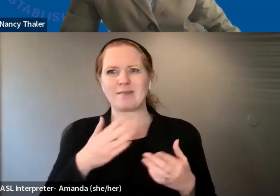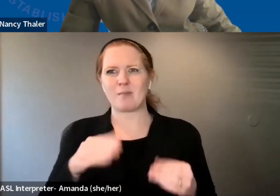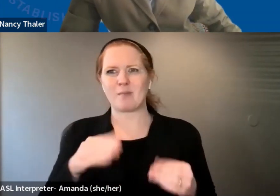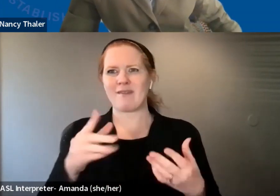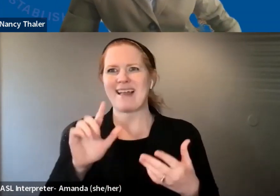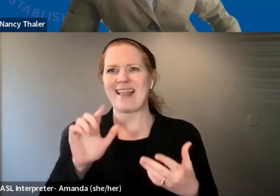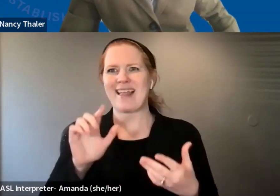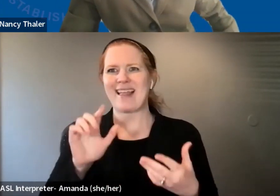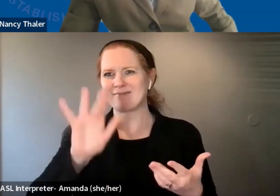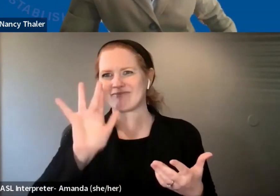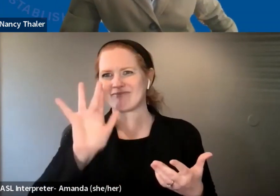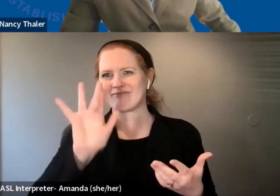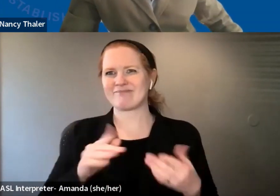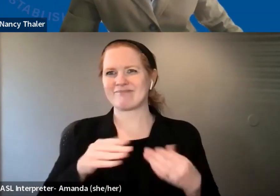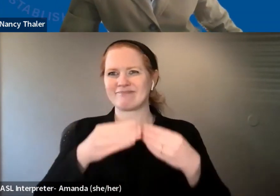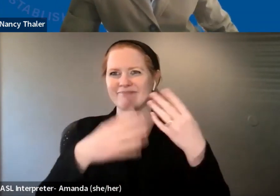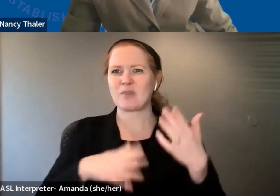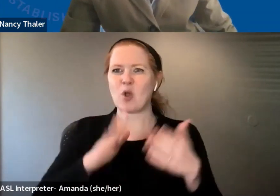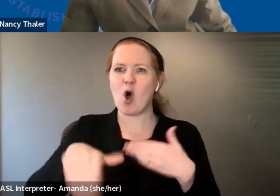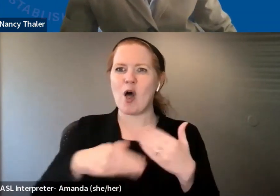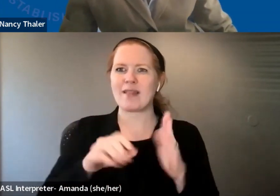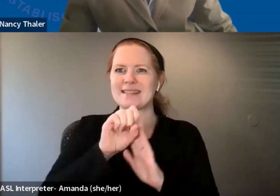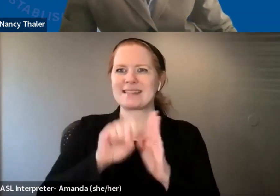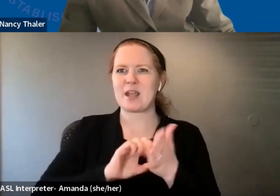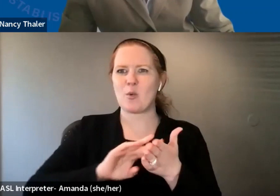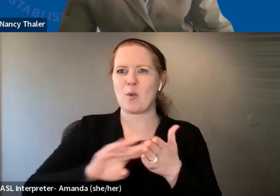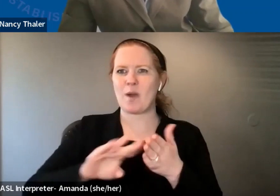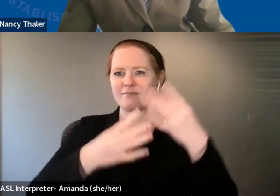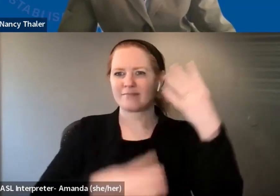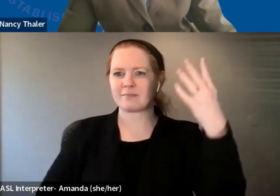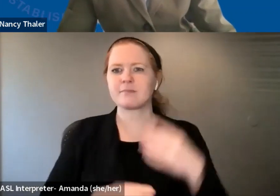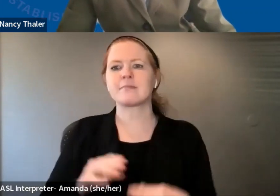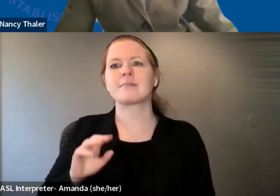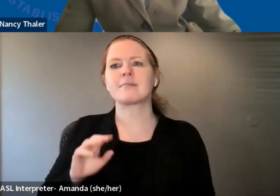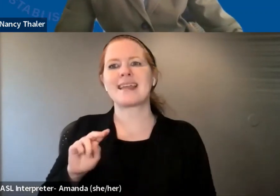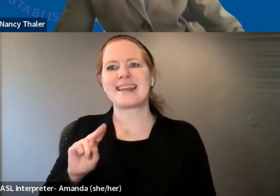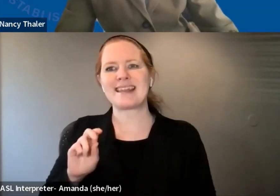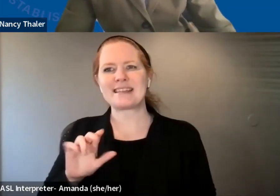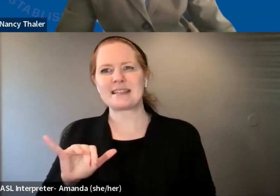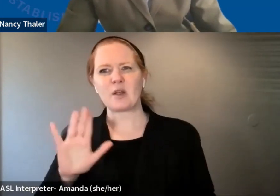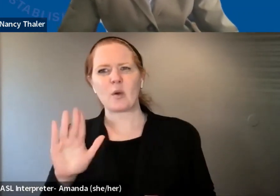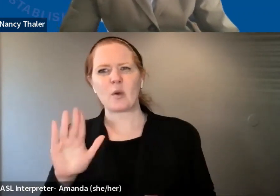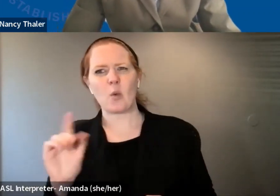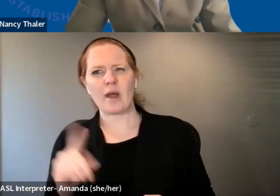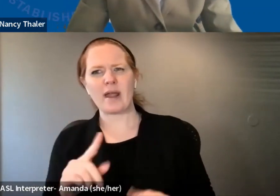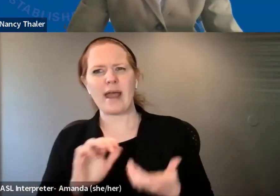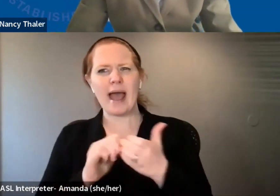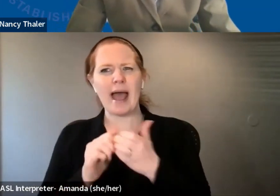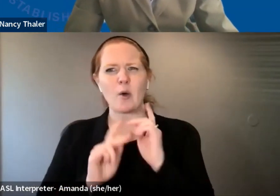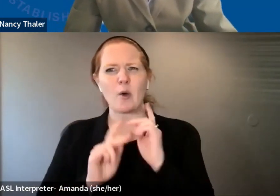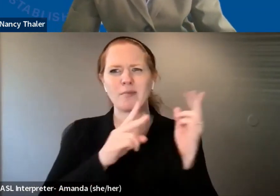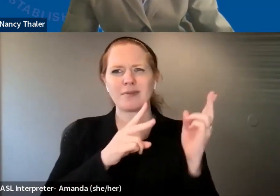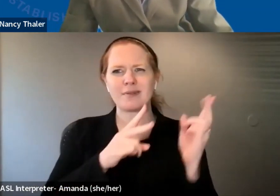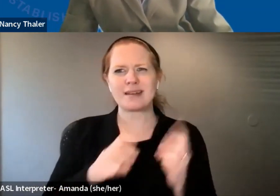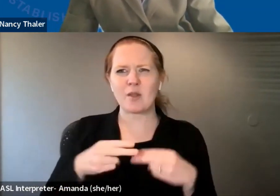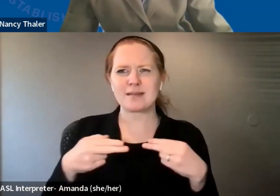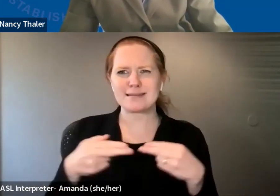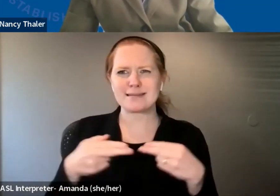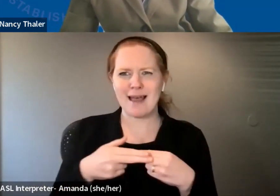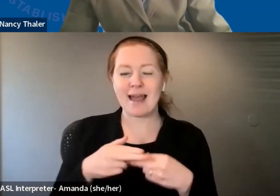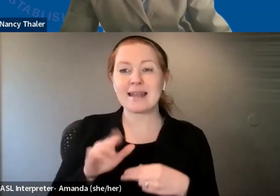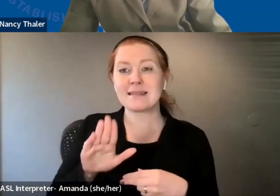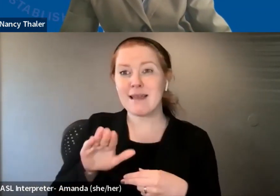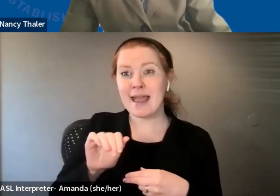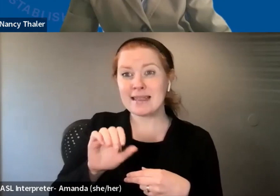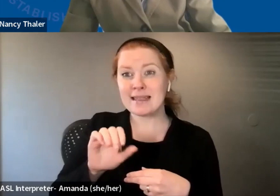all the state waivers. There's a question about how people can download slides, and ACL has a